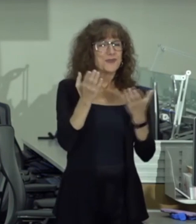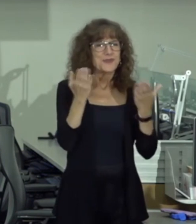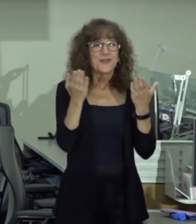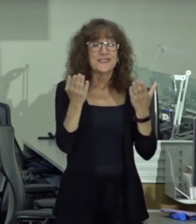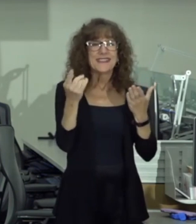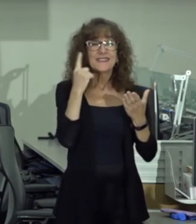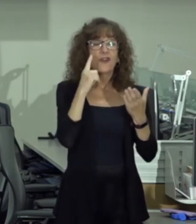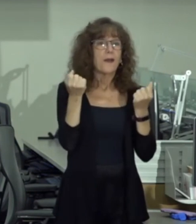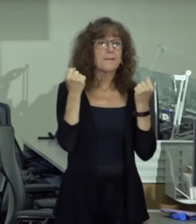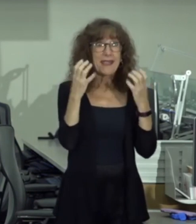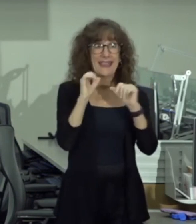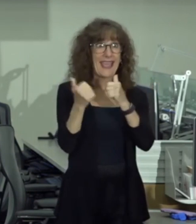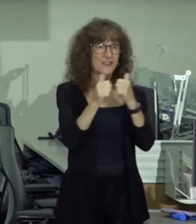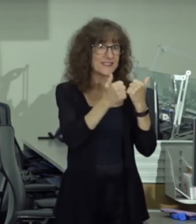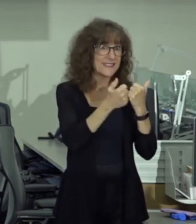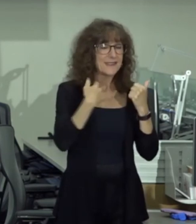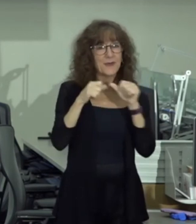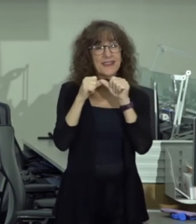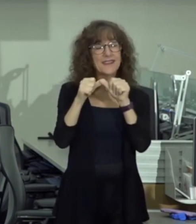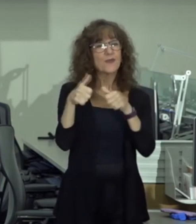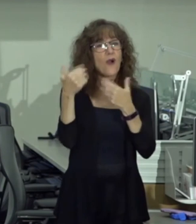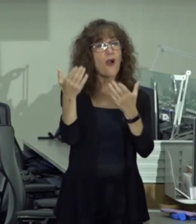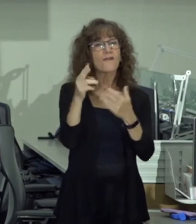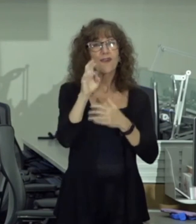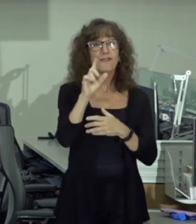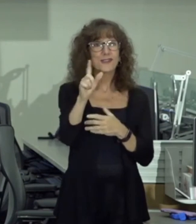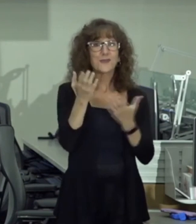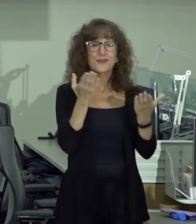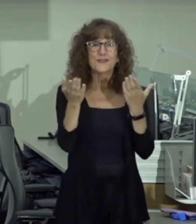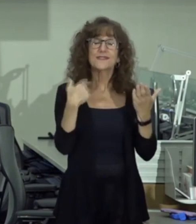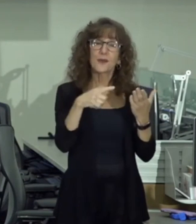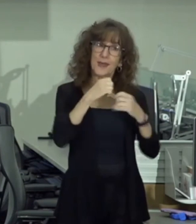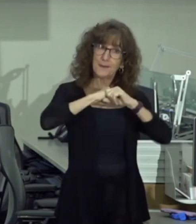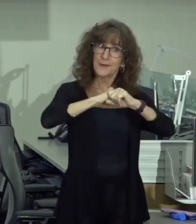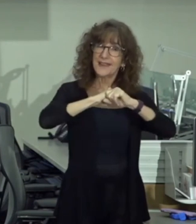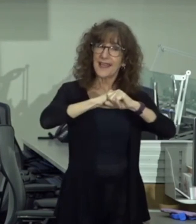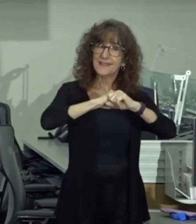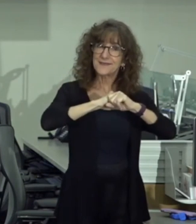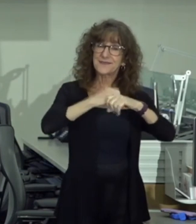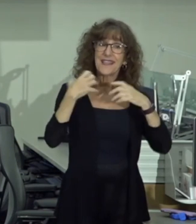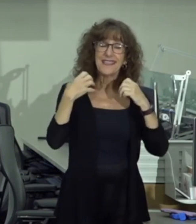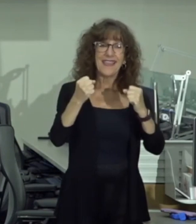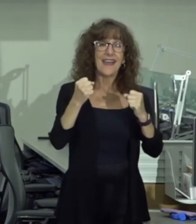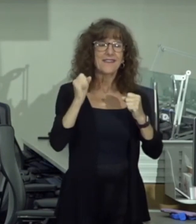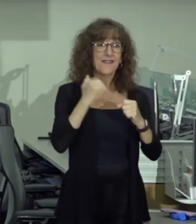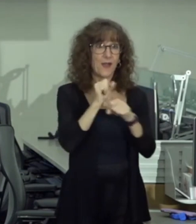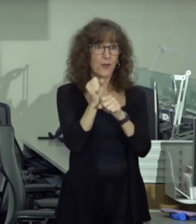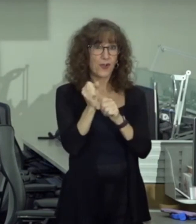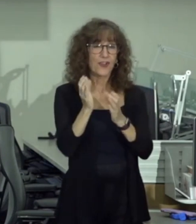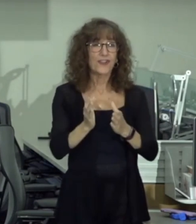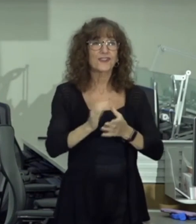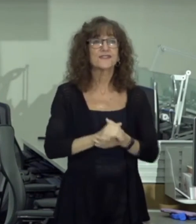also for a number of our agencies, and we'll continue to offer virtual services so that we can protect the health and well-being of our